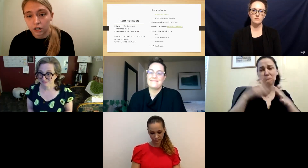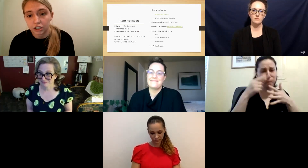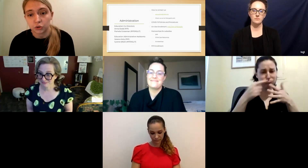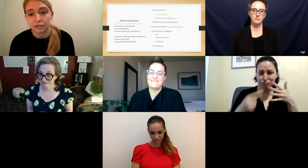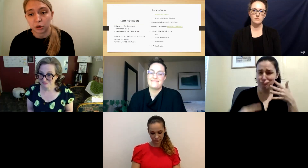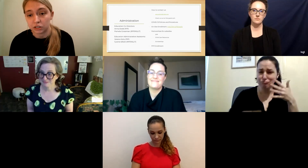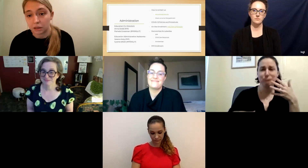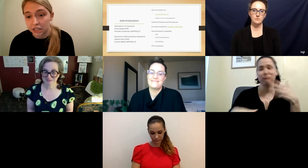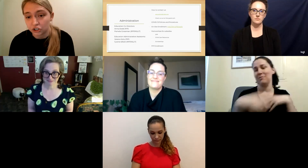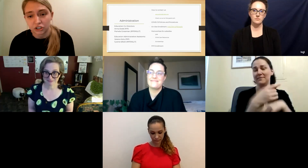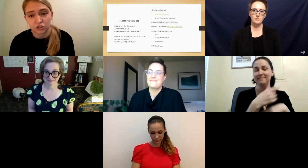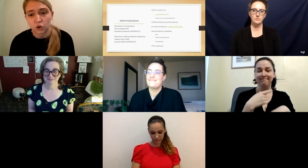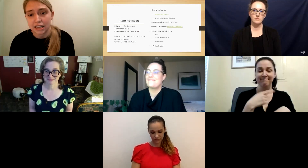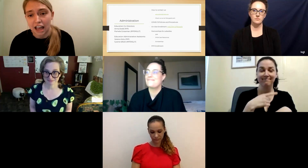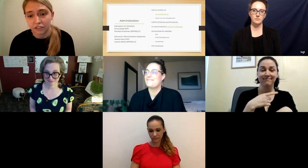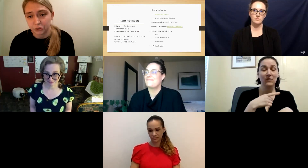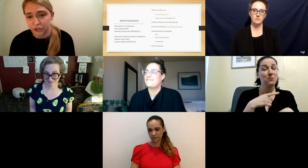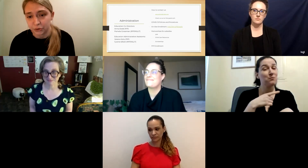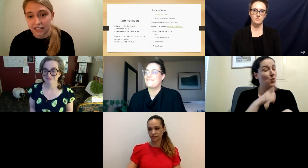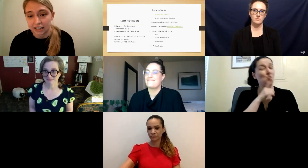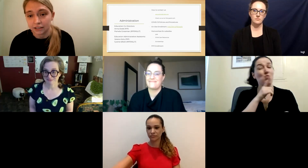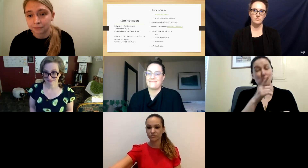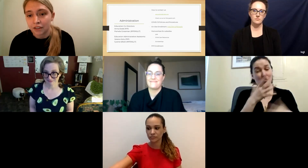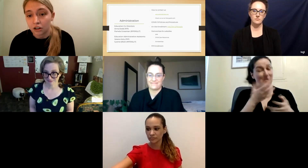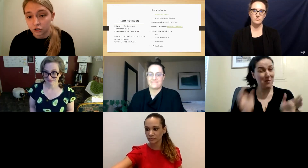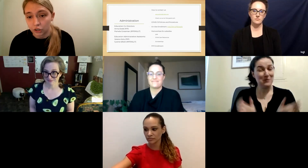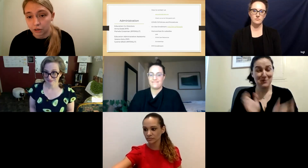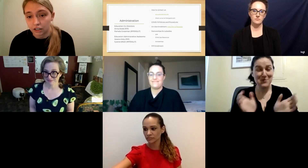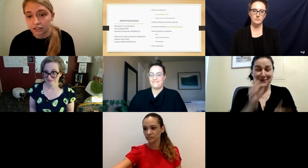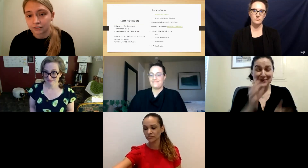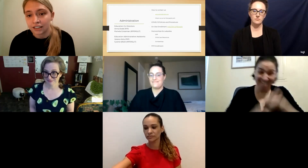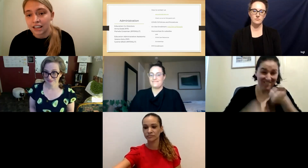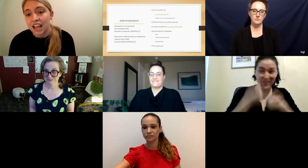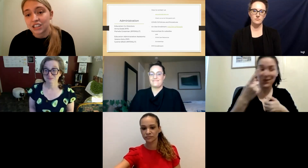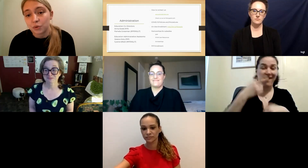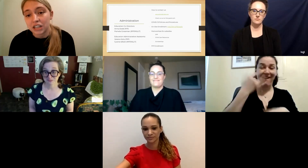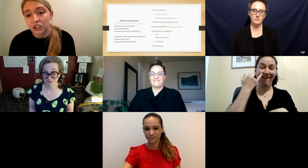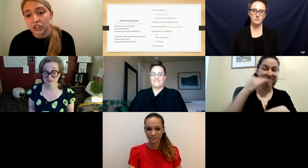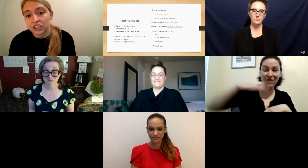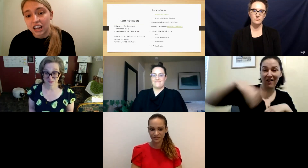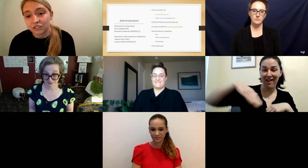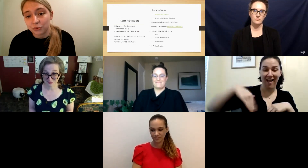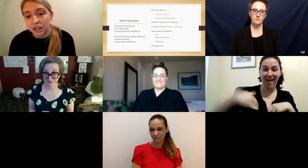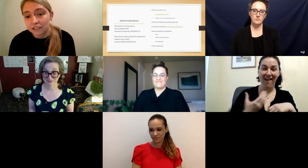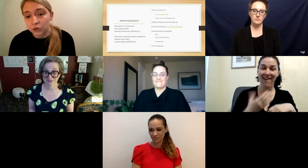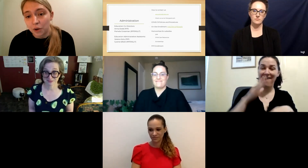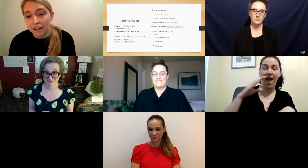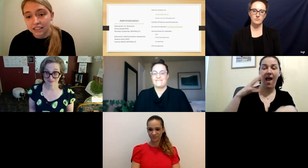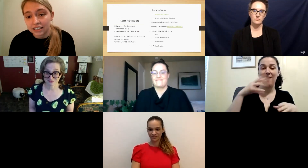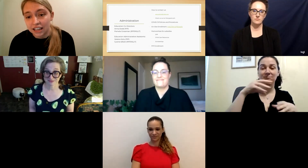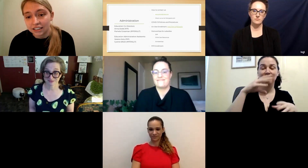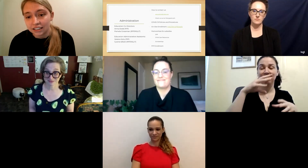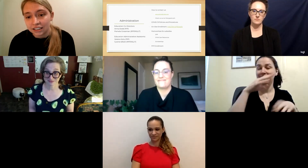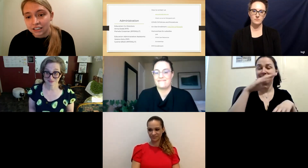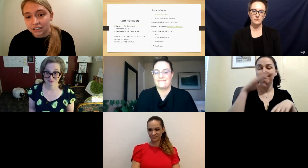StoryPark. You could post a picture. There's so many avenues you can take on StoryPark. And so we encourage everyone, if you